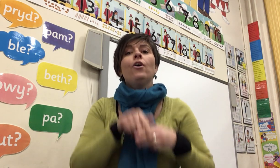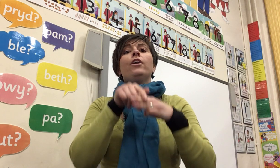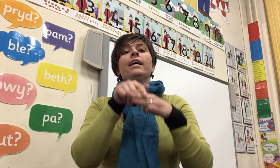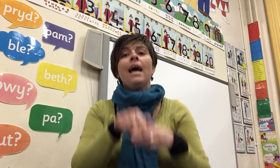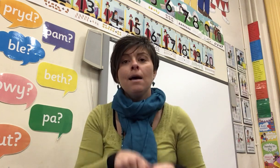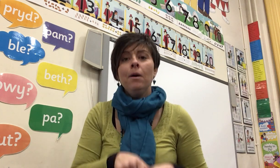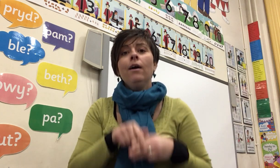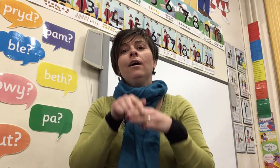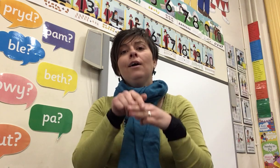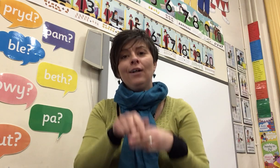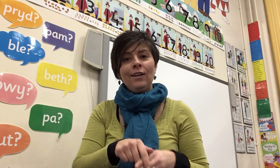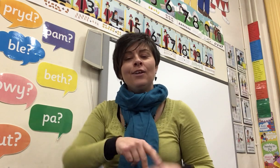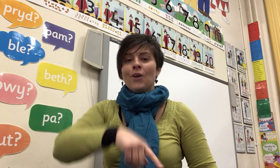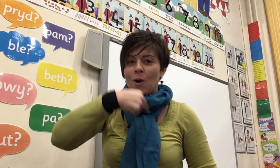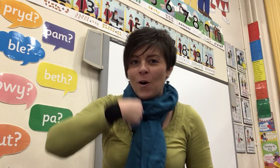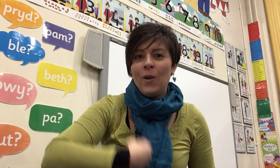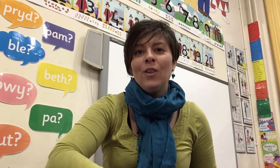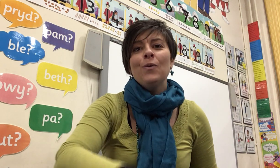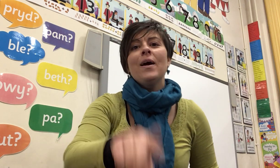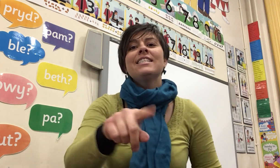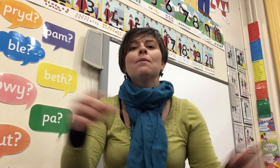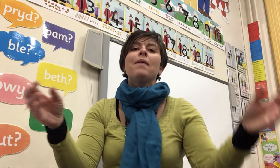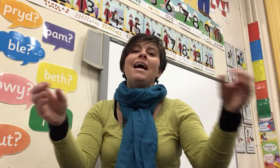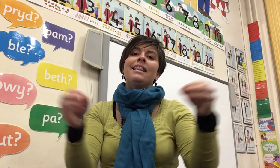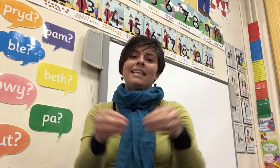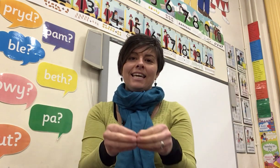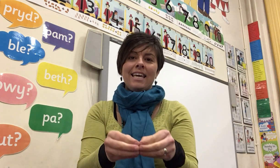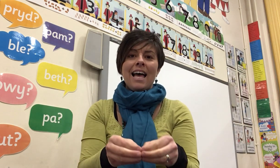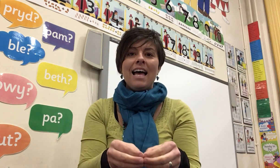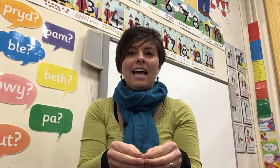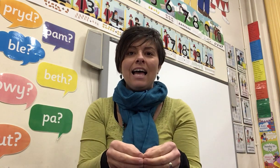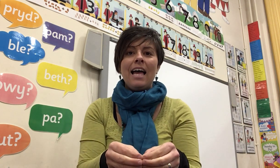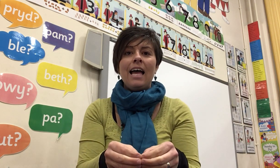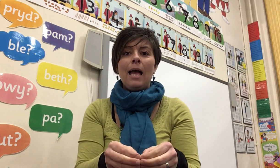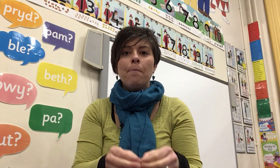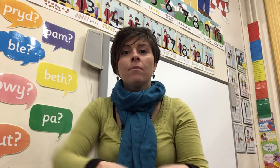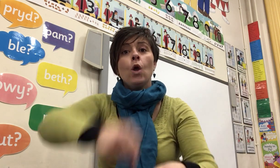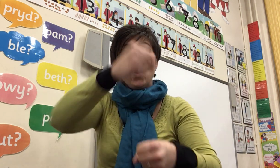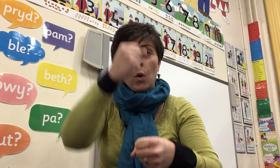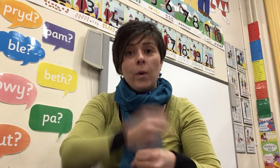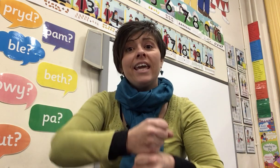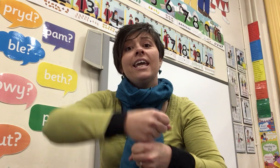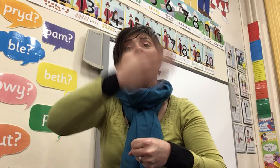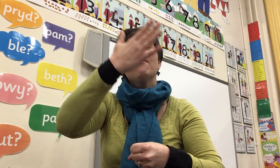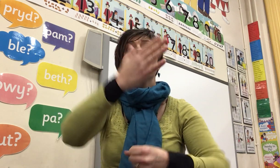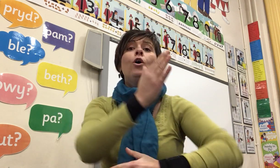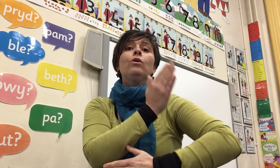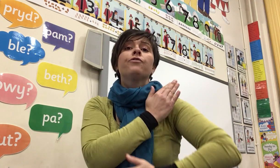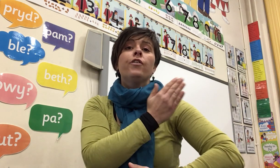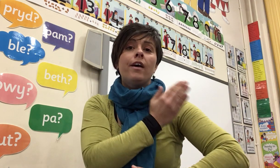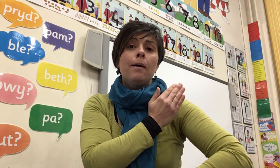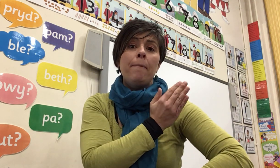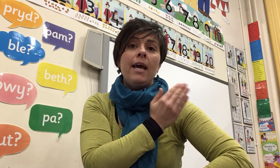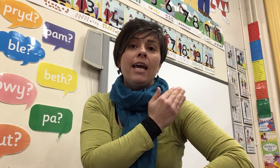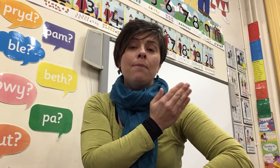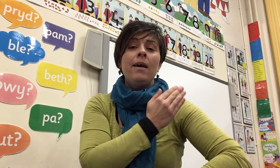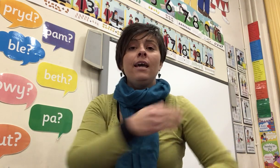on a camel, all the way to Bethlehem. We have gold for the baby,